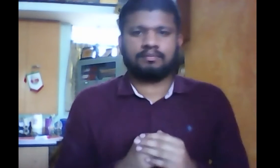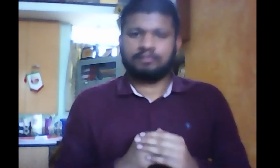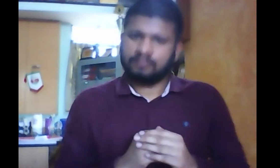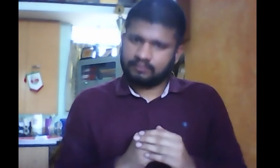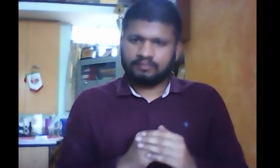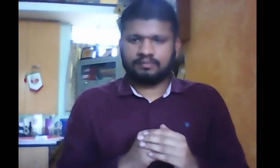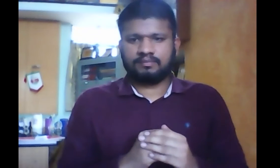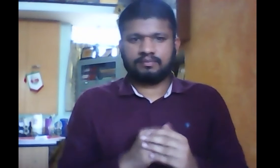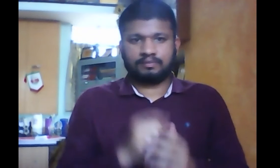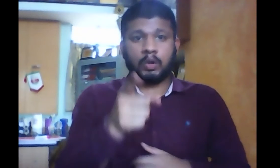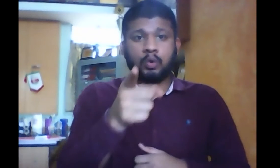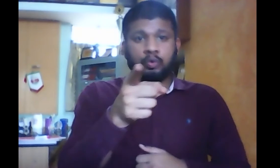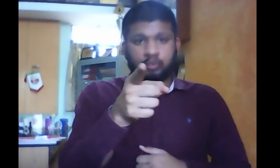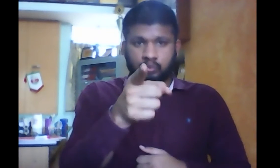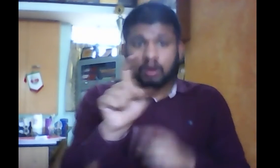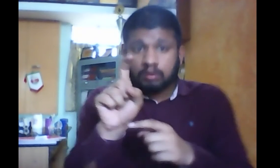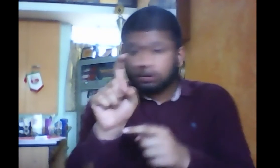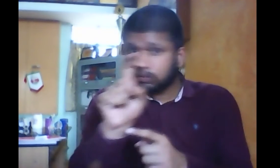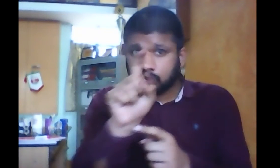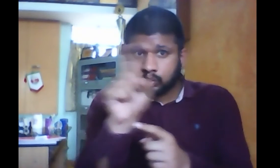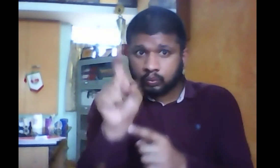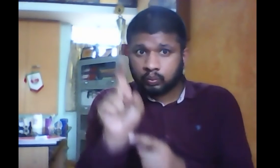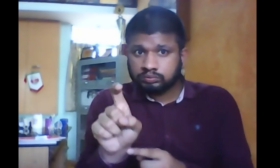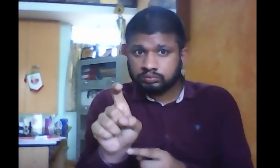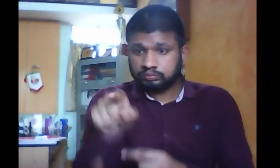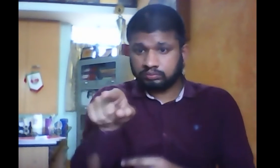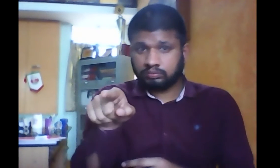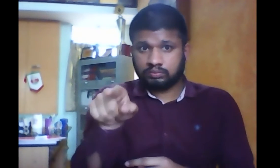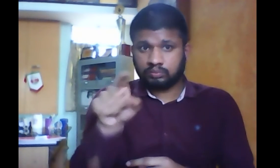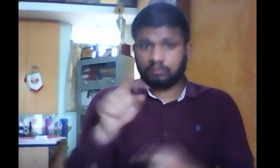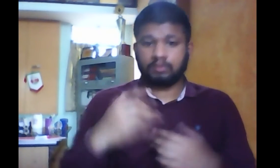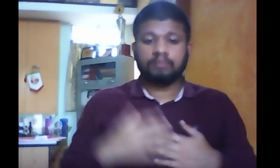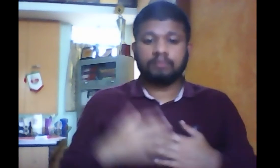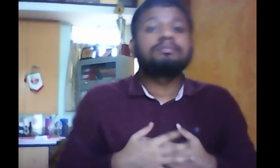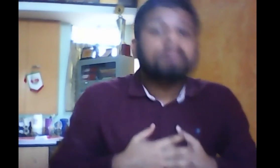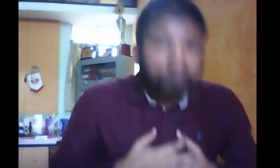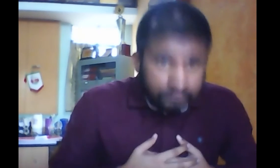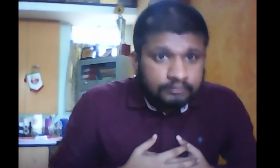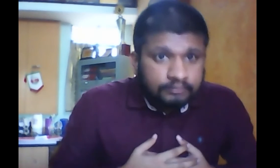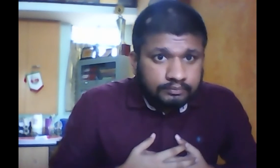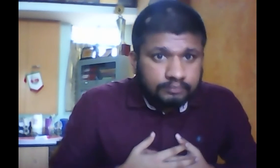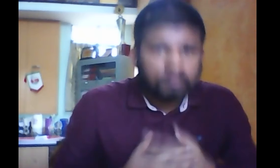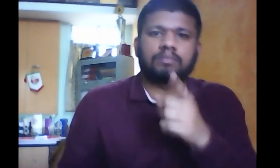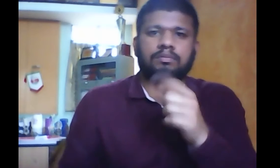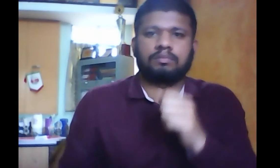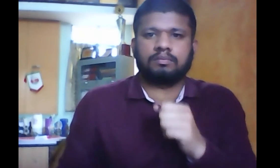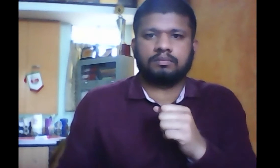How are you? You first. This is a question word. How are you? So just come